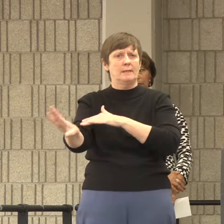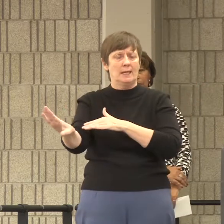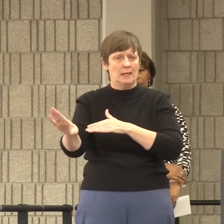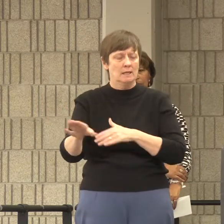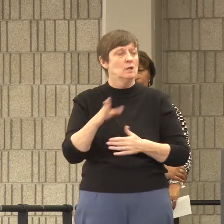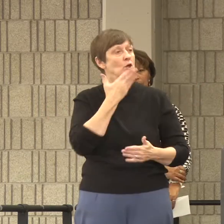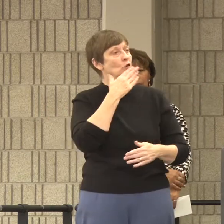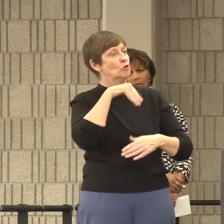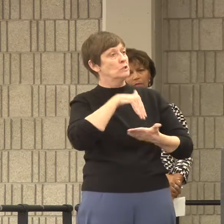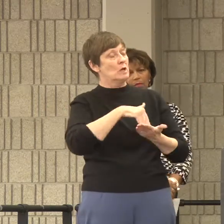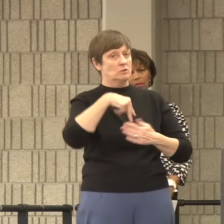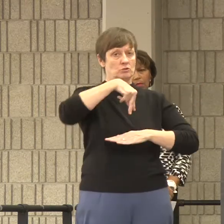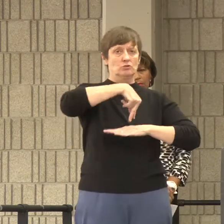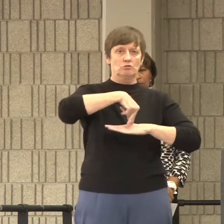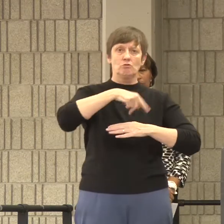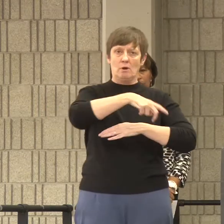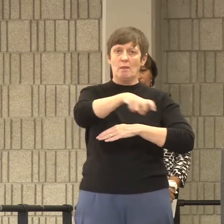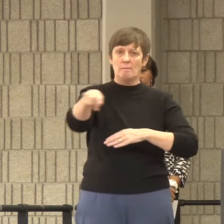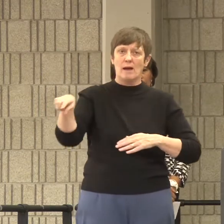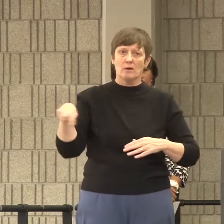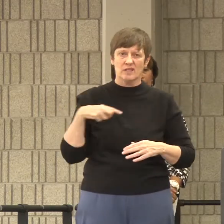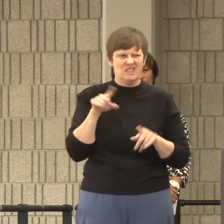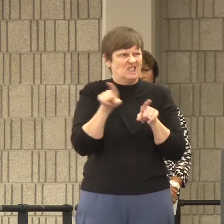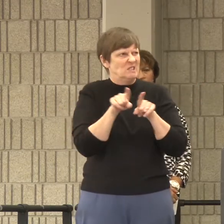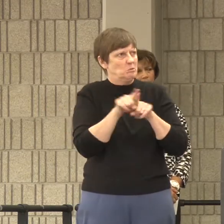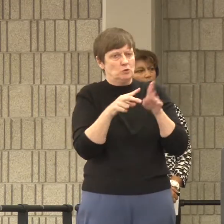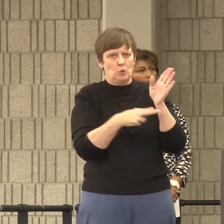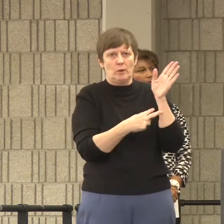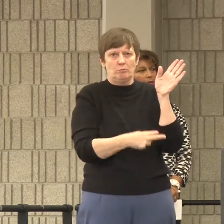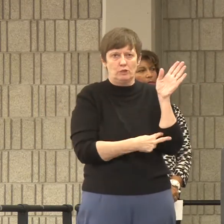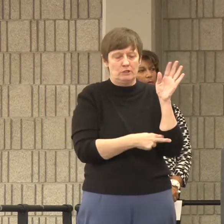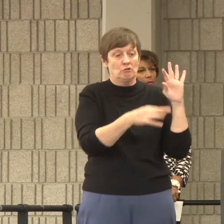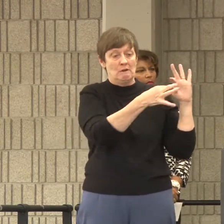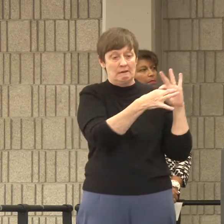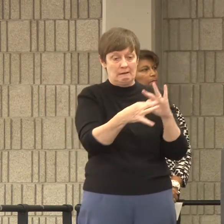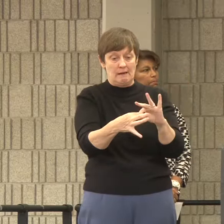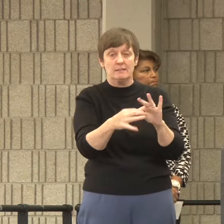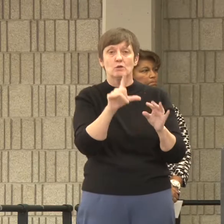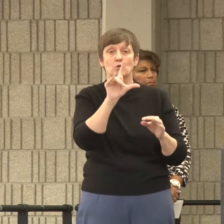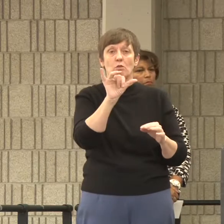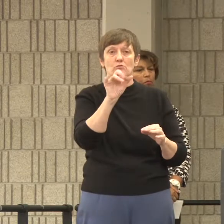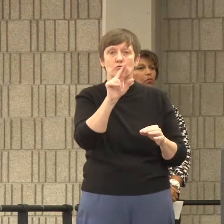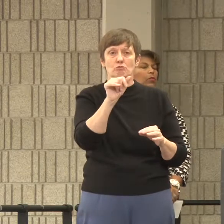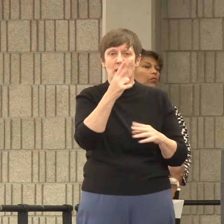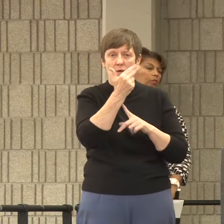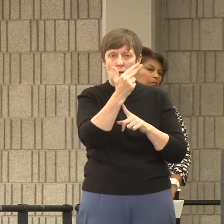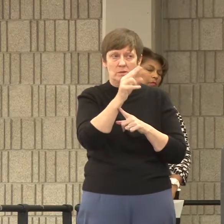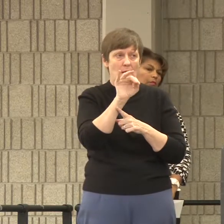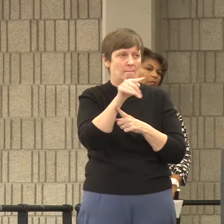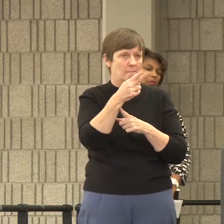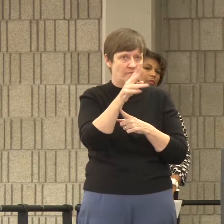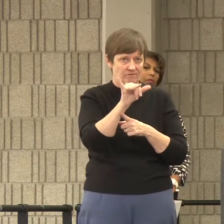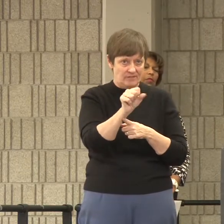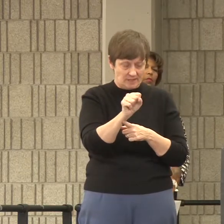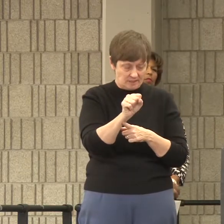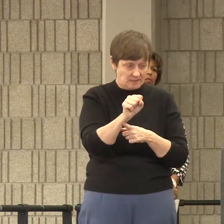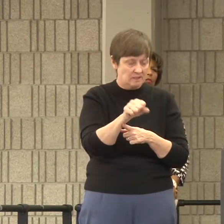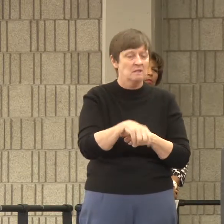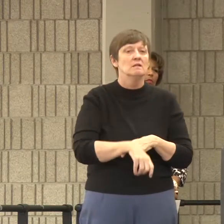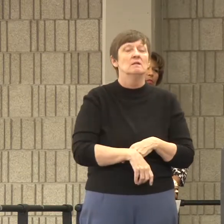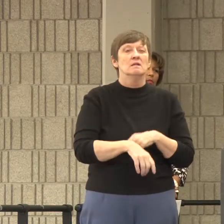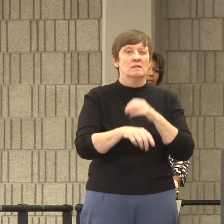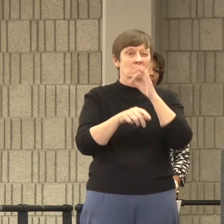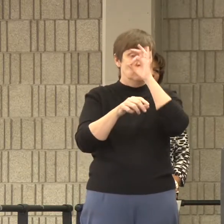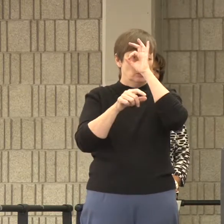unassuming balcony quite similar to the first 5 feet of a bridge connected to the Lorraine Motel in Memphis. The glint of a